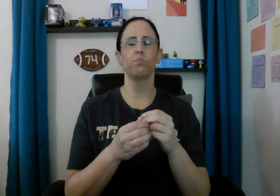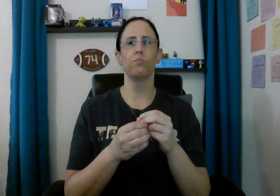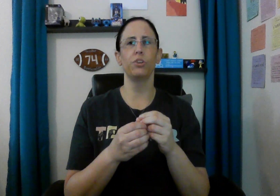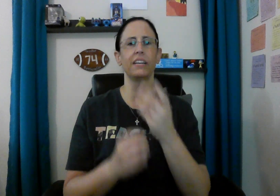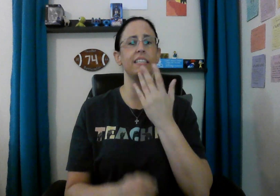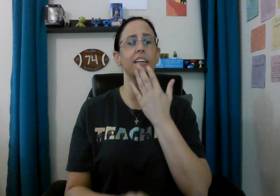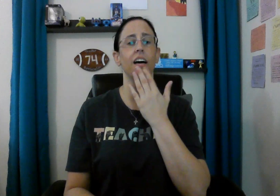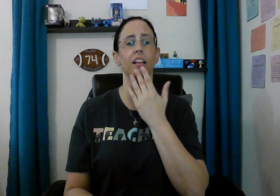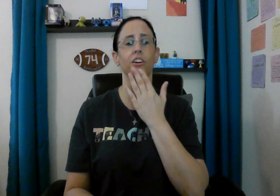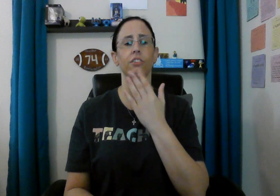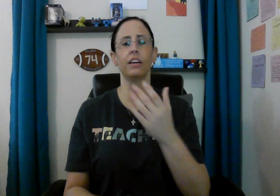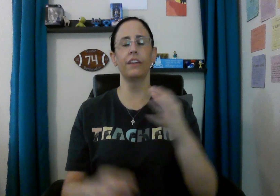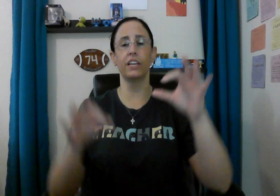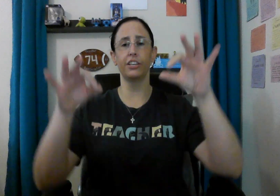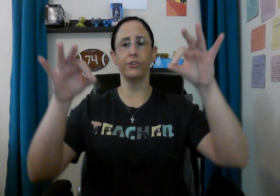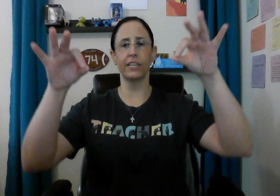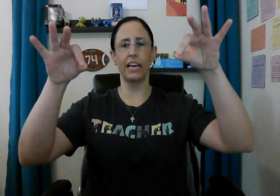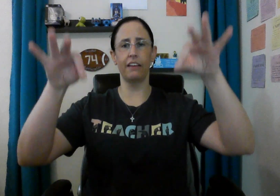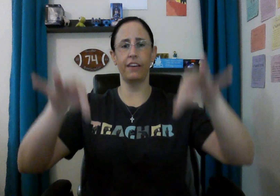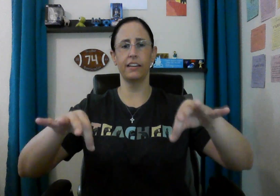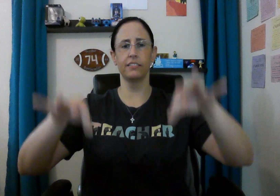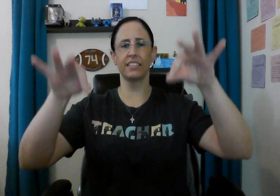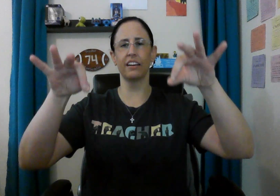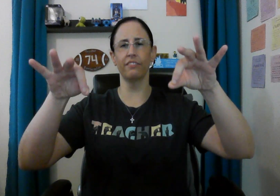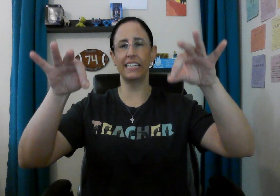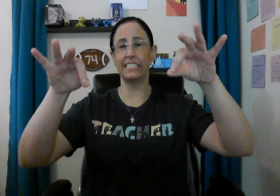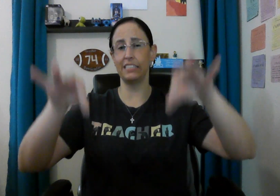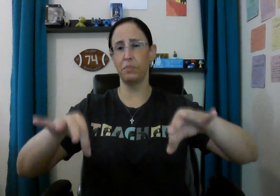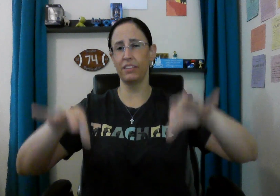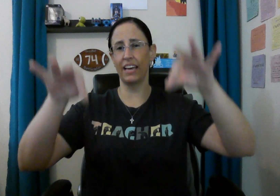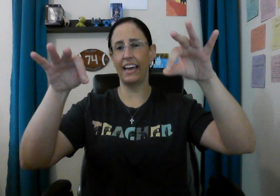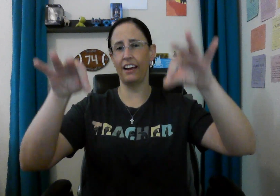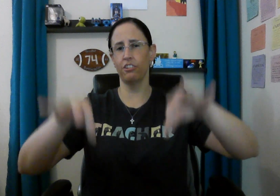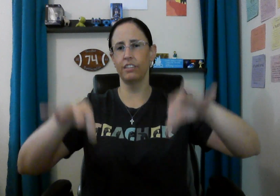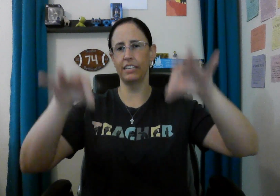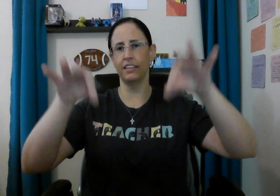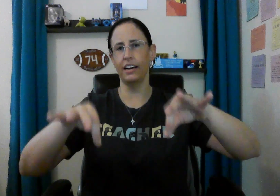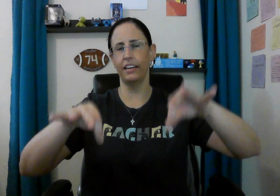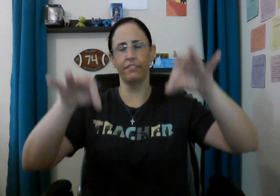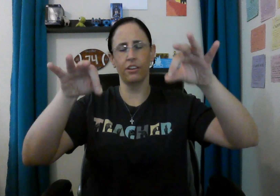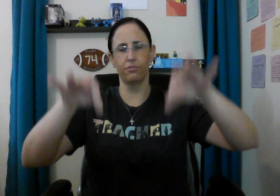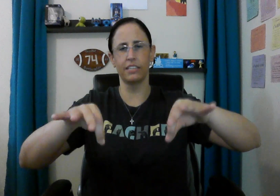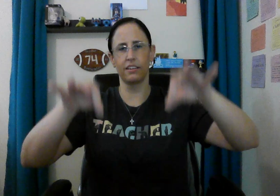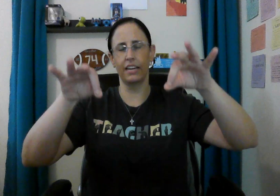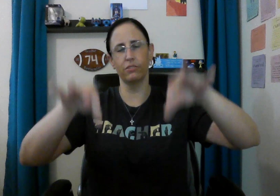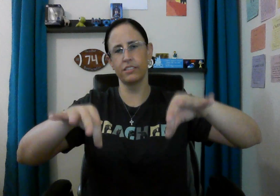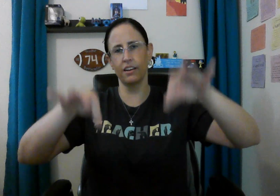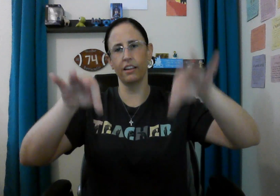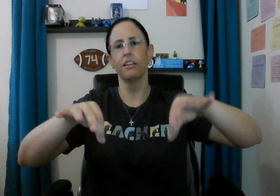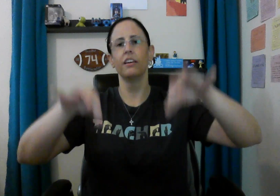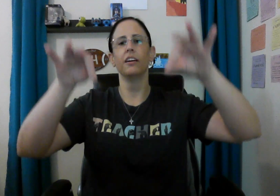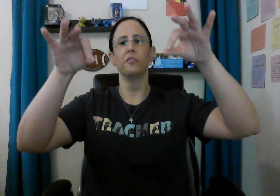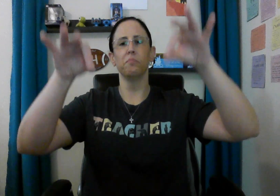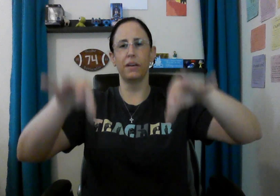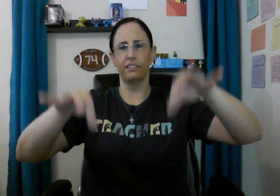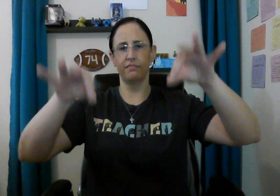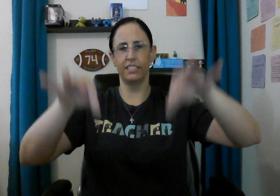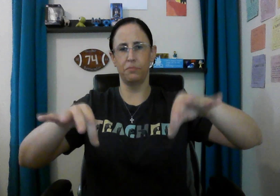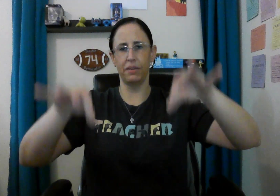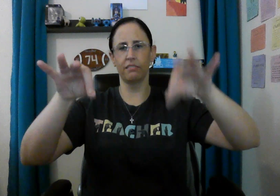You might see color and then using F hands. Think of like dipping the hair in dye, even though that's not how it's done, but dipping